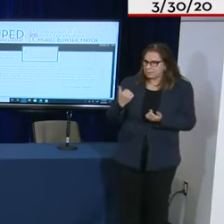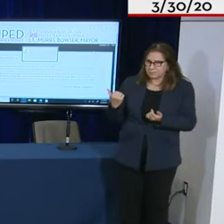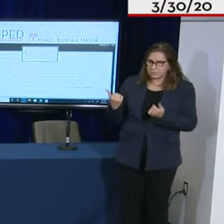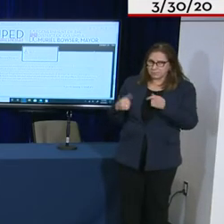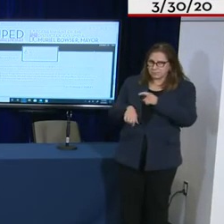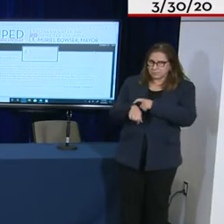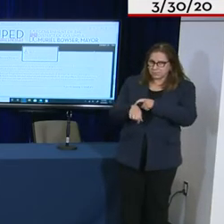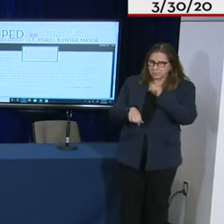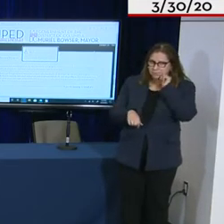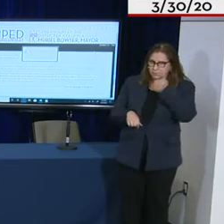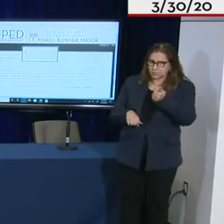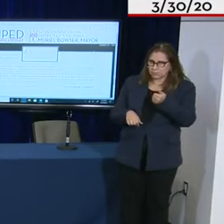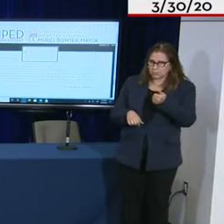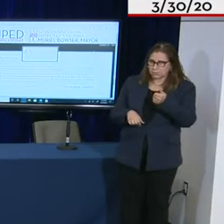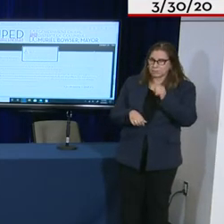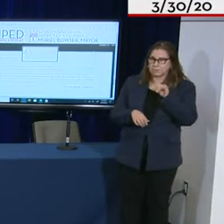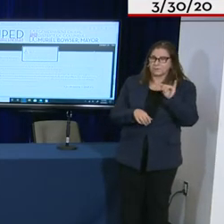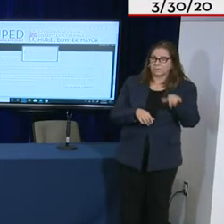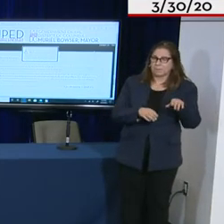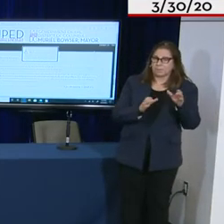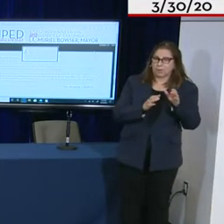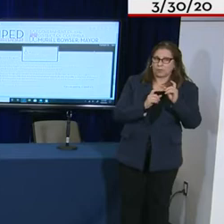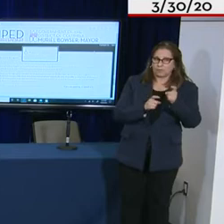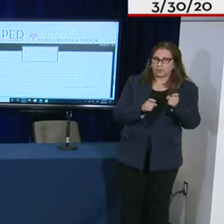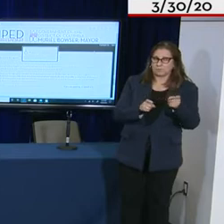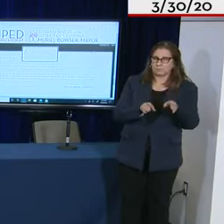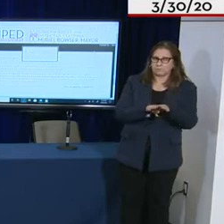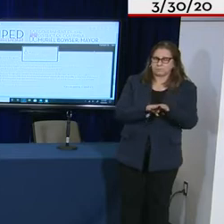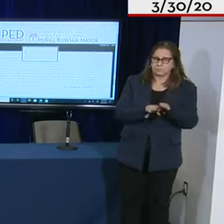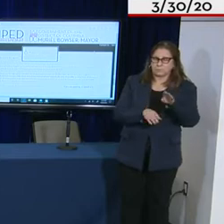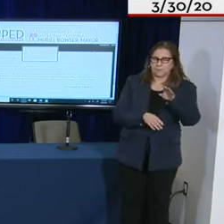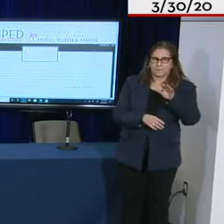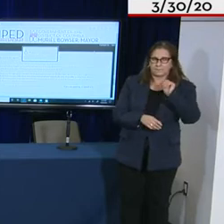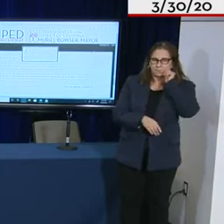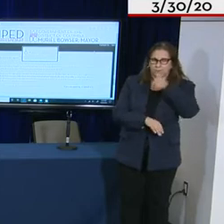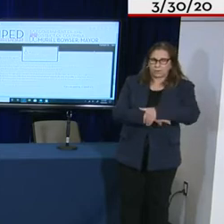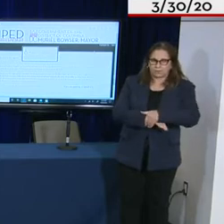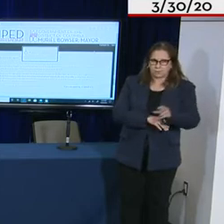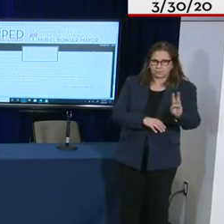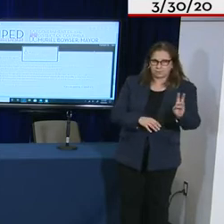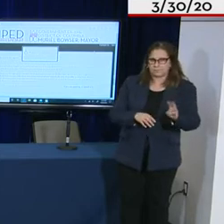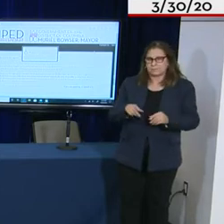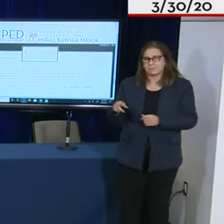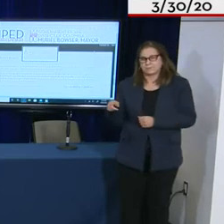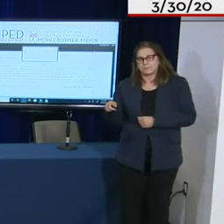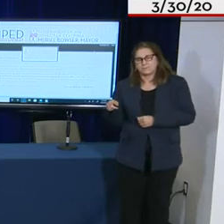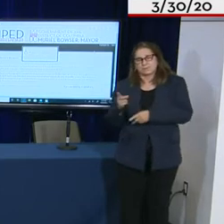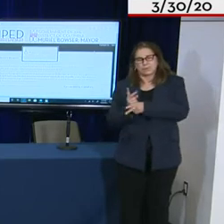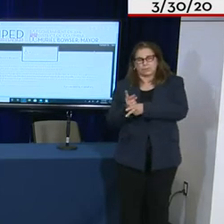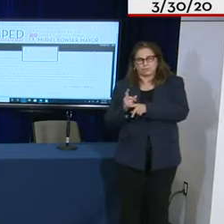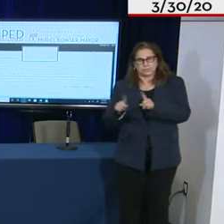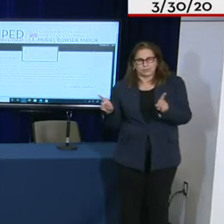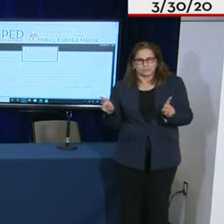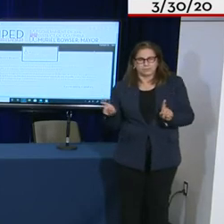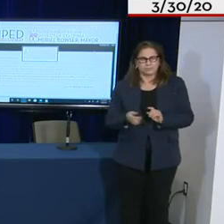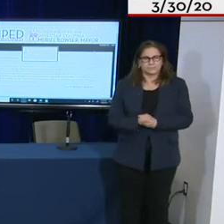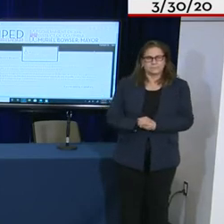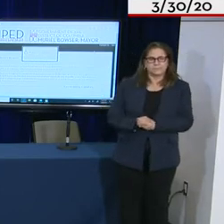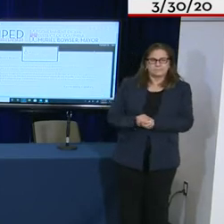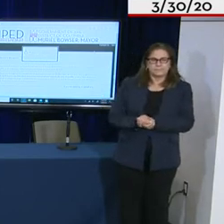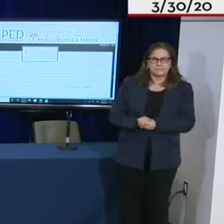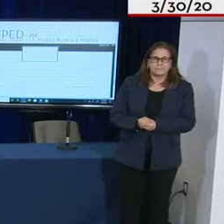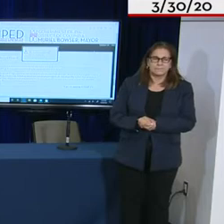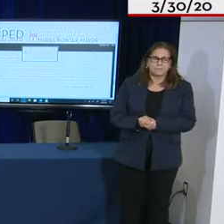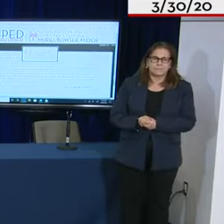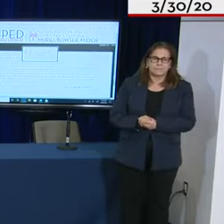please focus your attention to the loan funds, because we think it's a resource. It's not our ideal to add debt